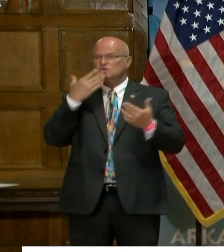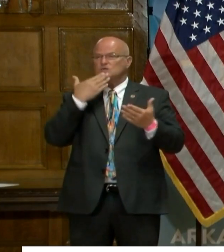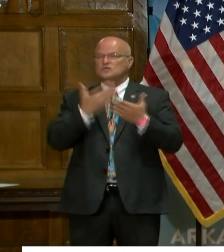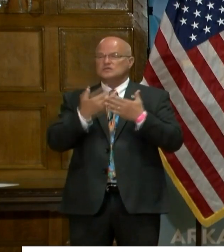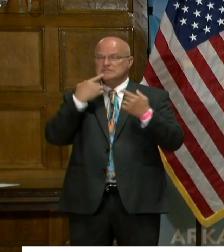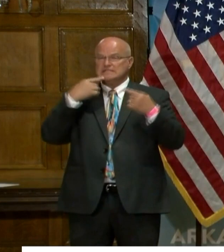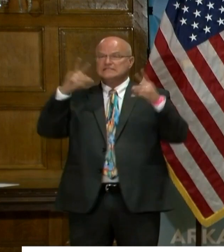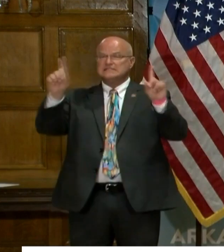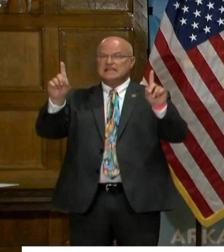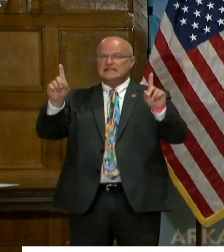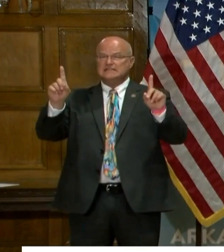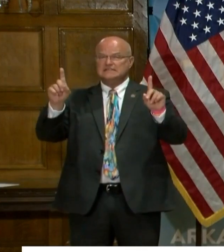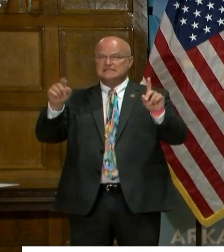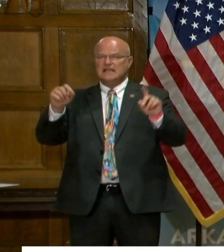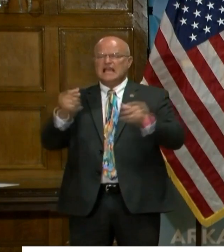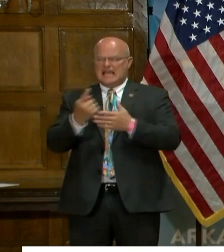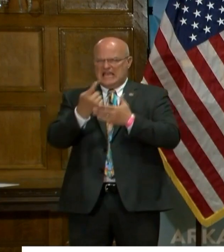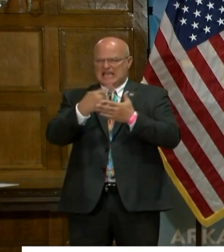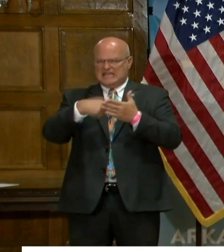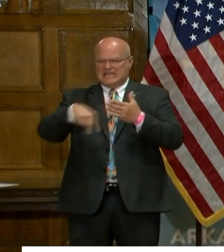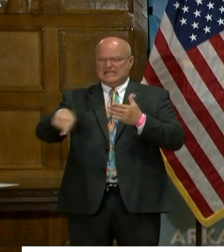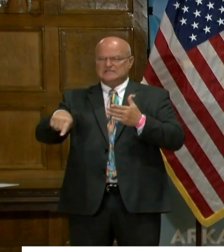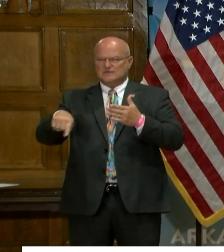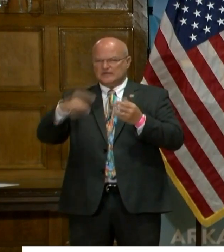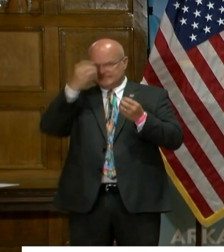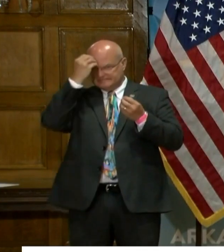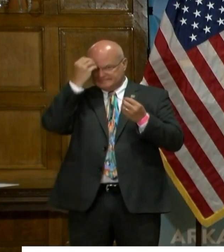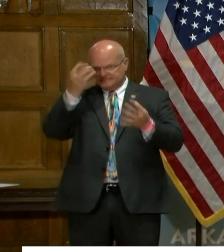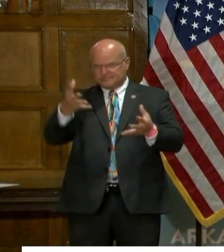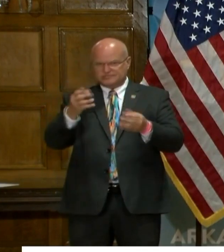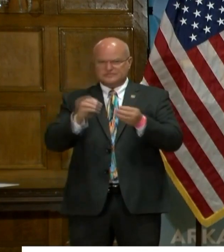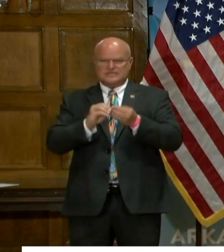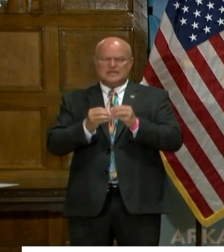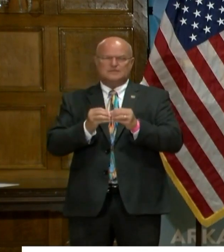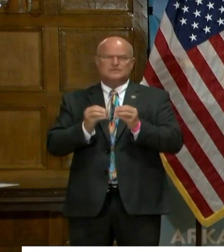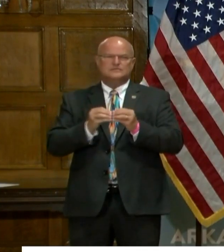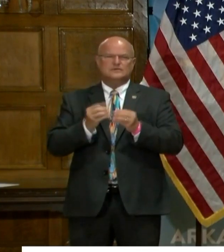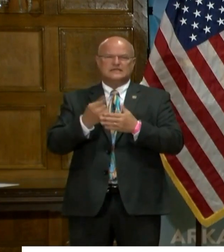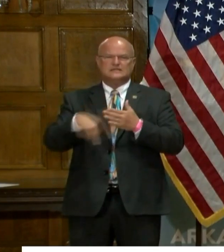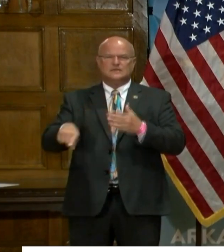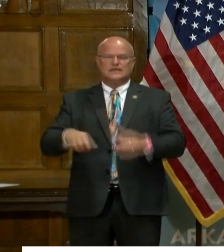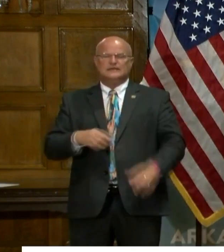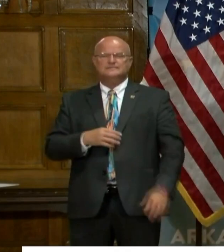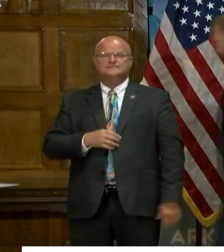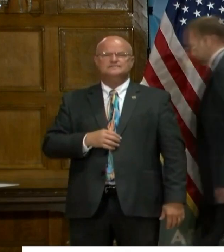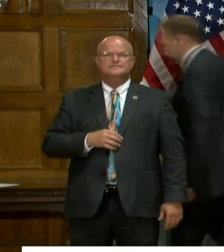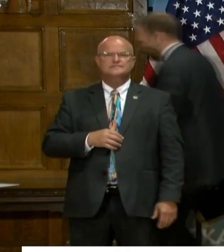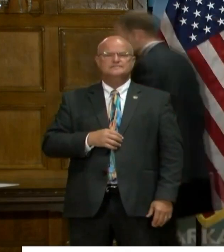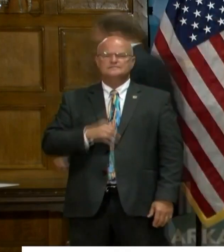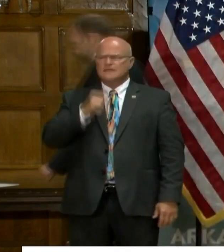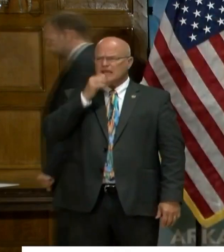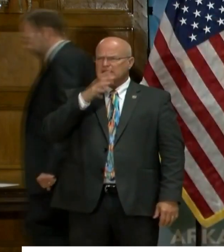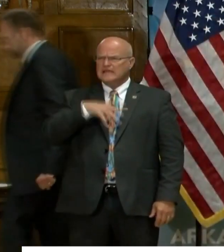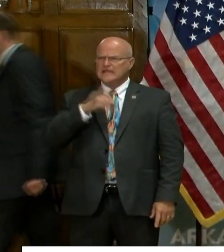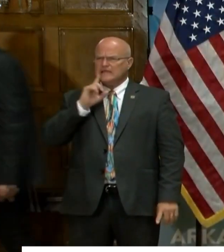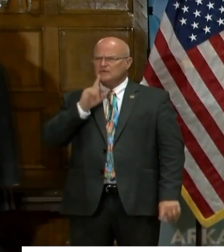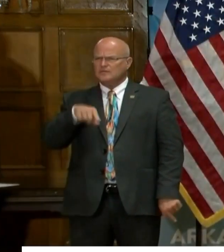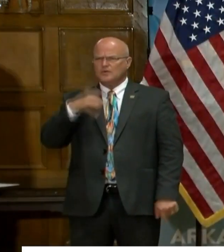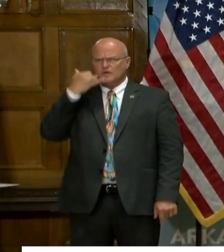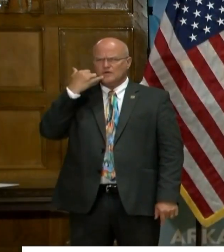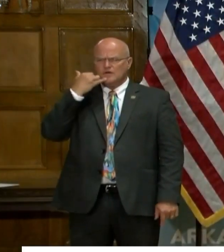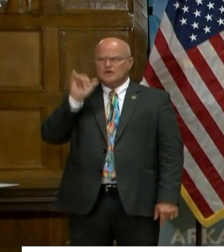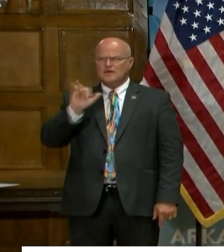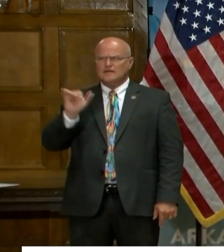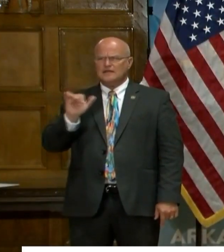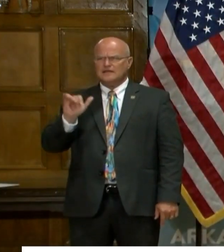success. We'll come back next week and give some final numbers. Is there a lady reporter